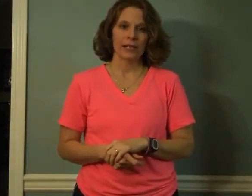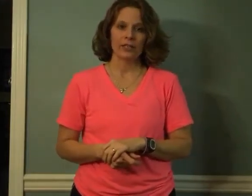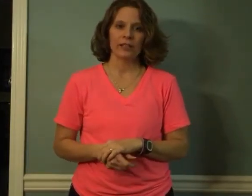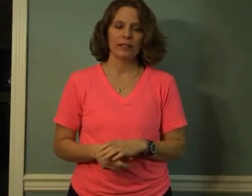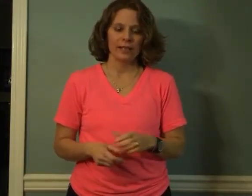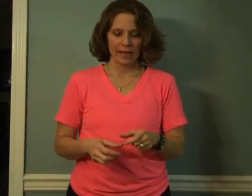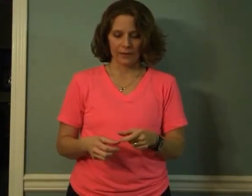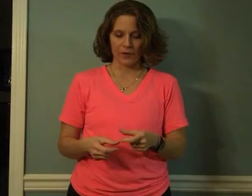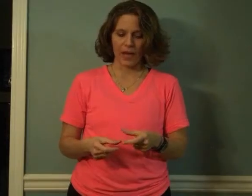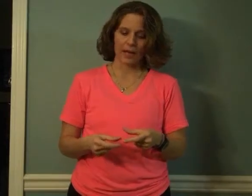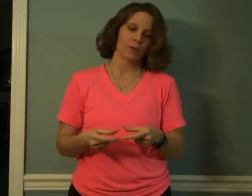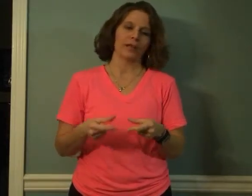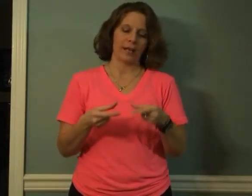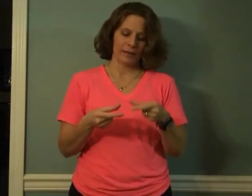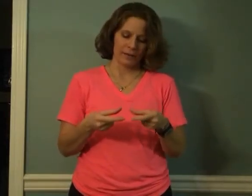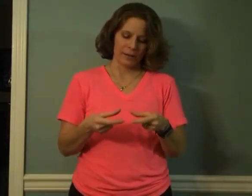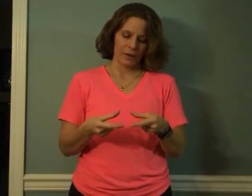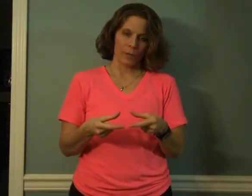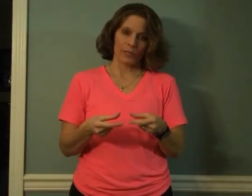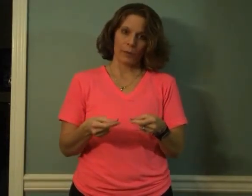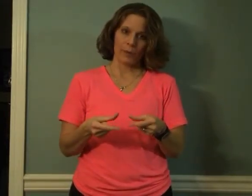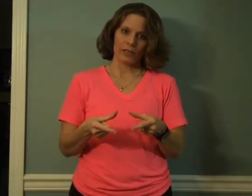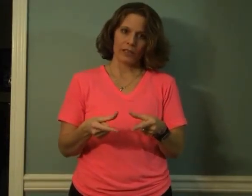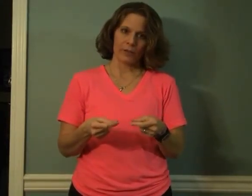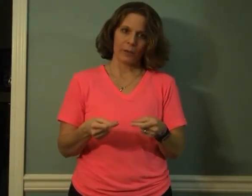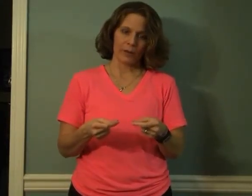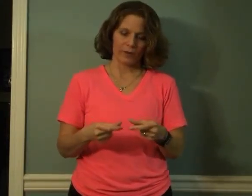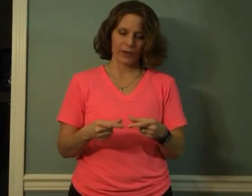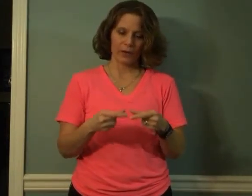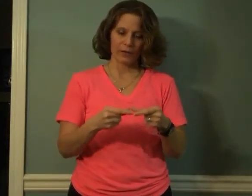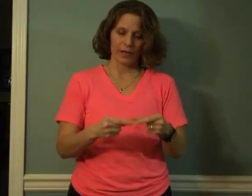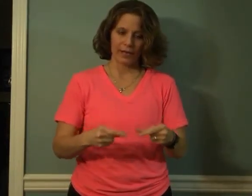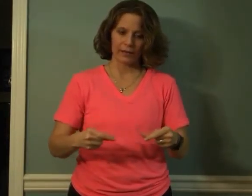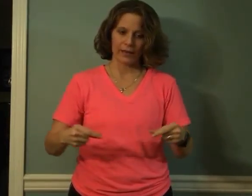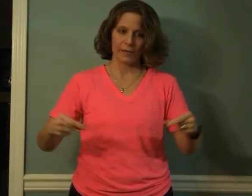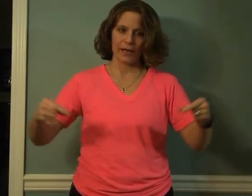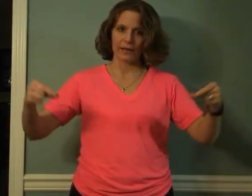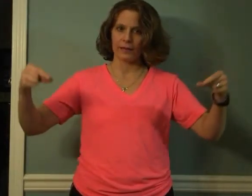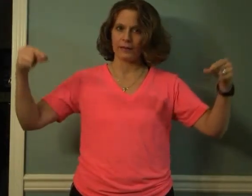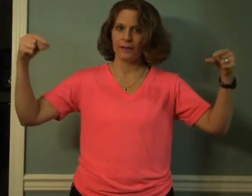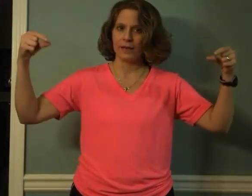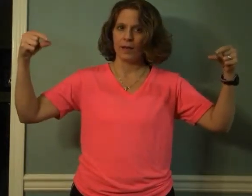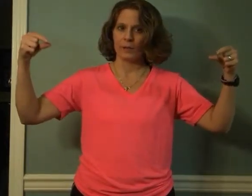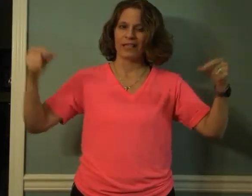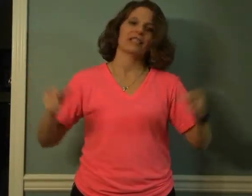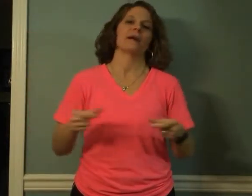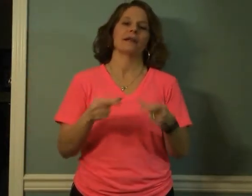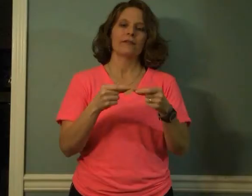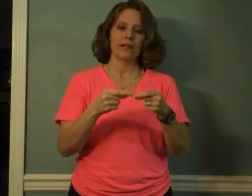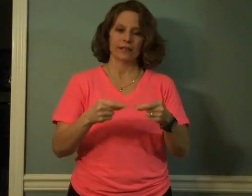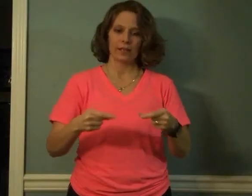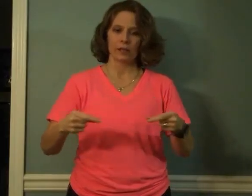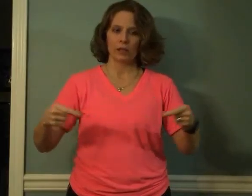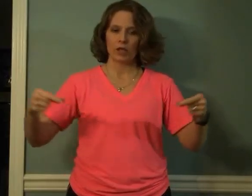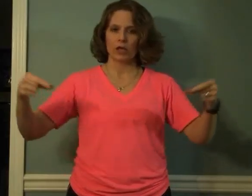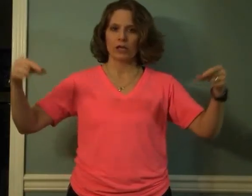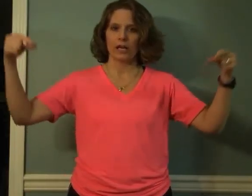isolation, and for that we're going to, almost like we're pinching something with our fingers, and kind of make almost like a smiley face, like a long,